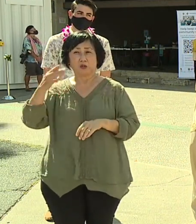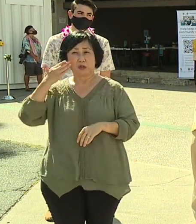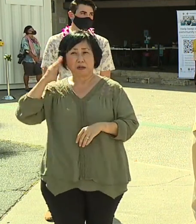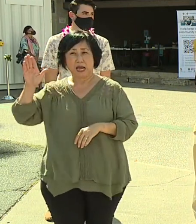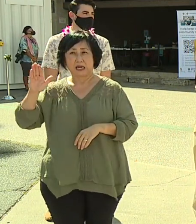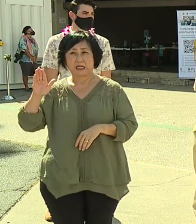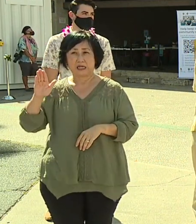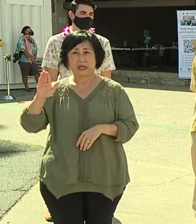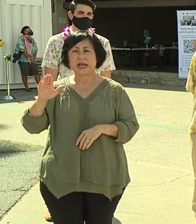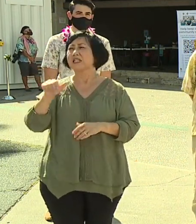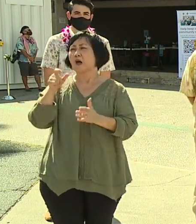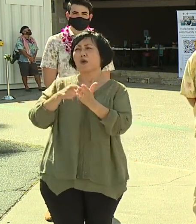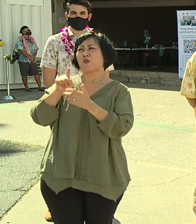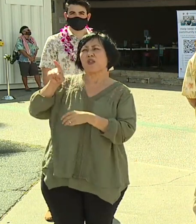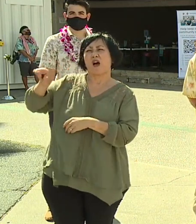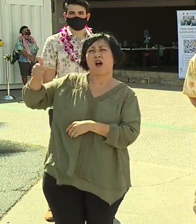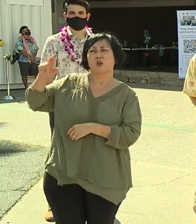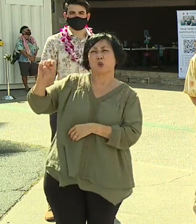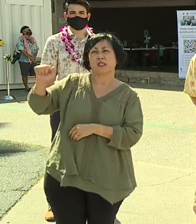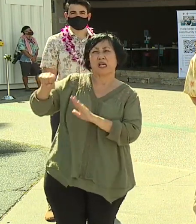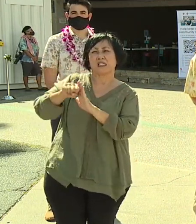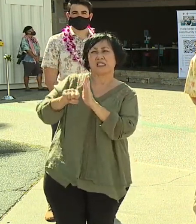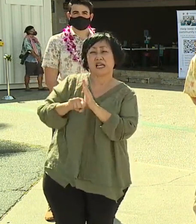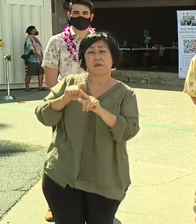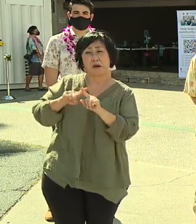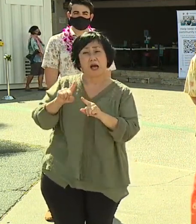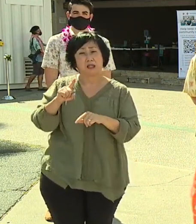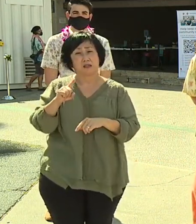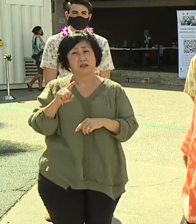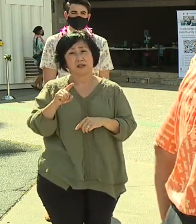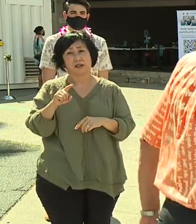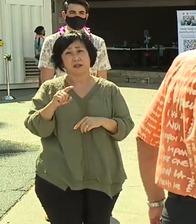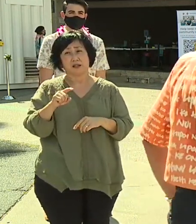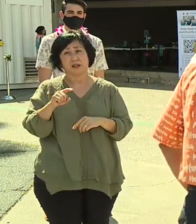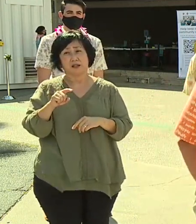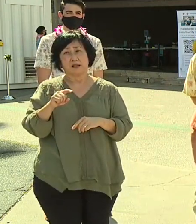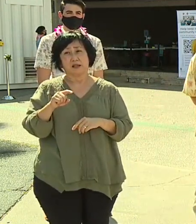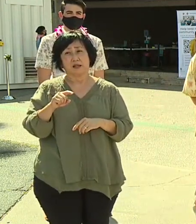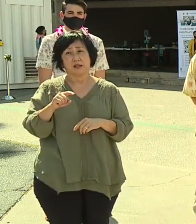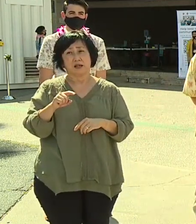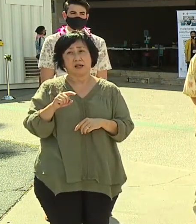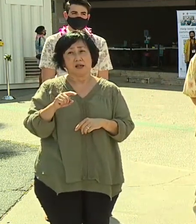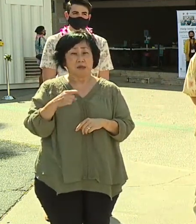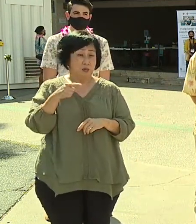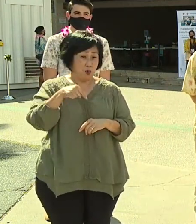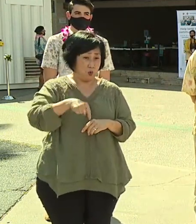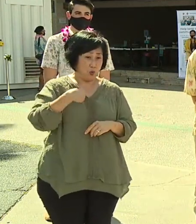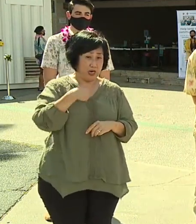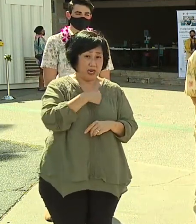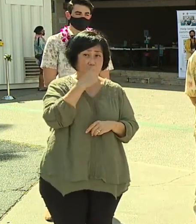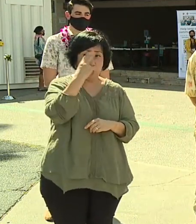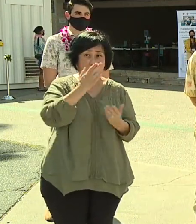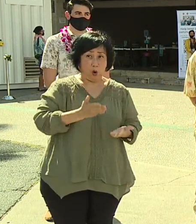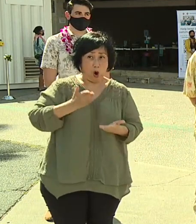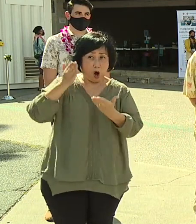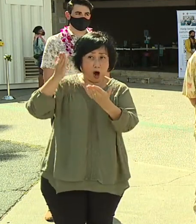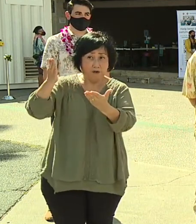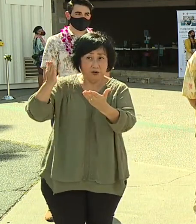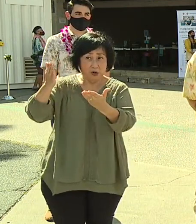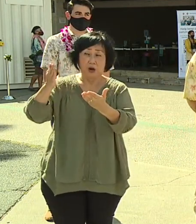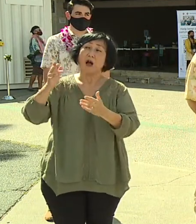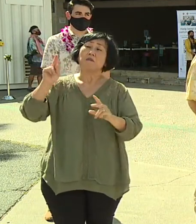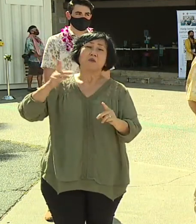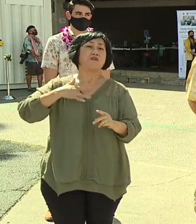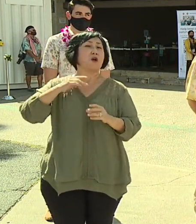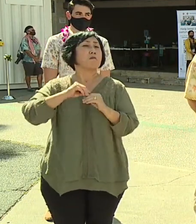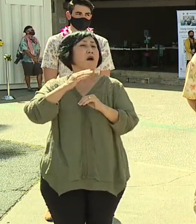required by their home state, would that be something the state of Hawaii could offer to make passengers feel at ease to come here and